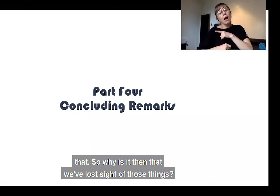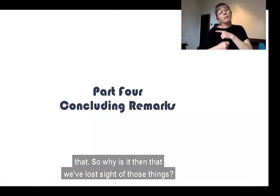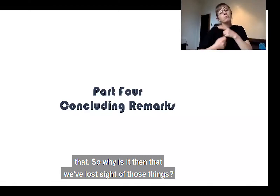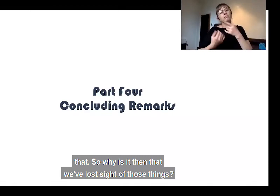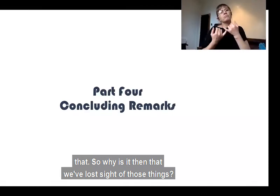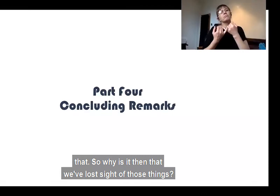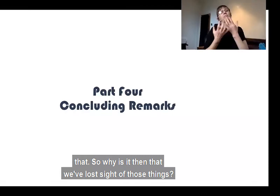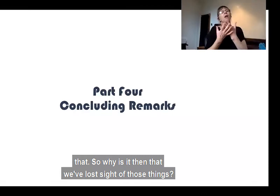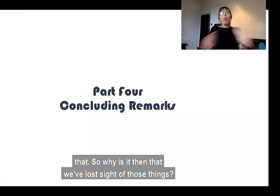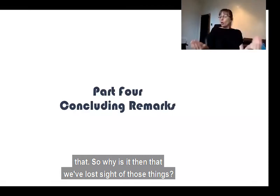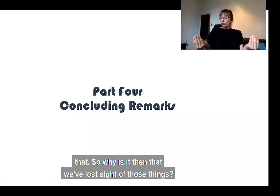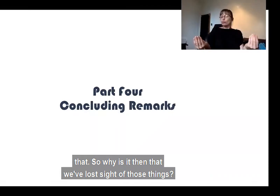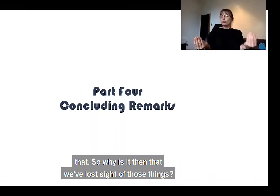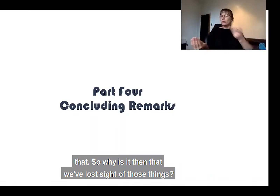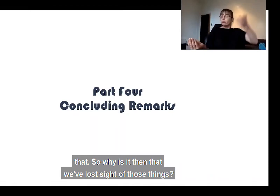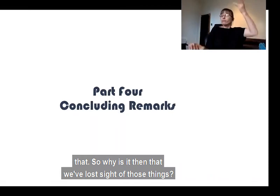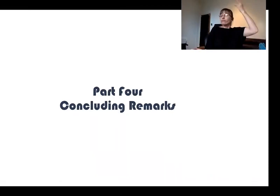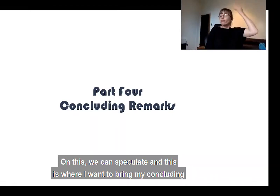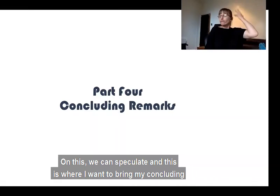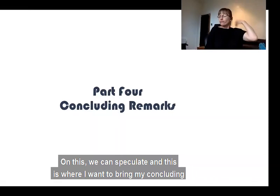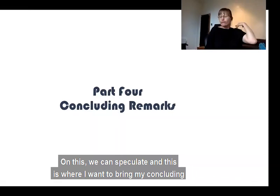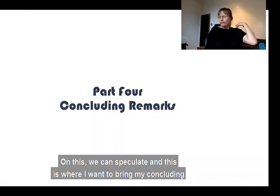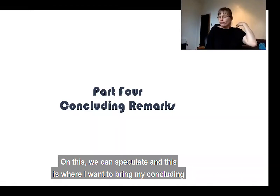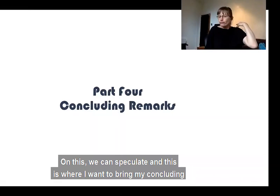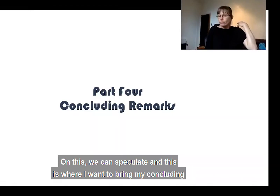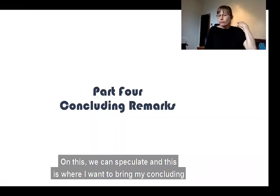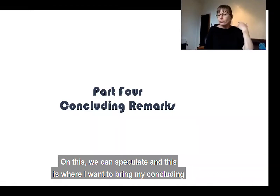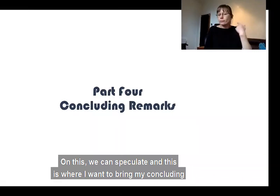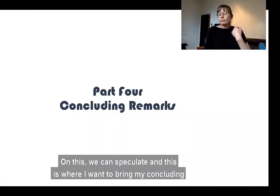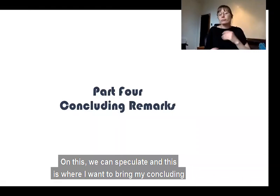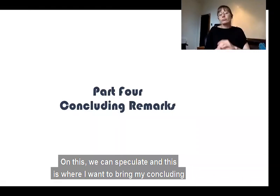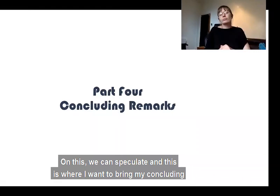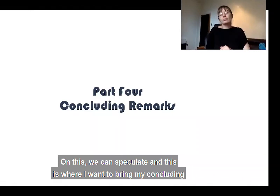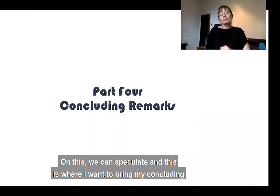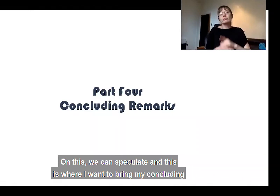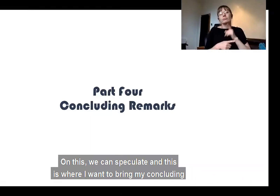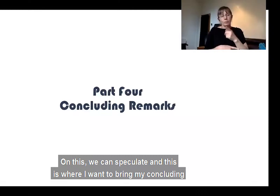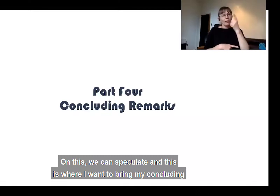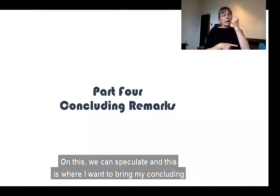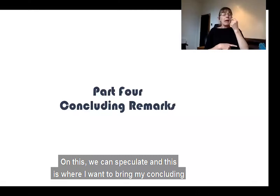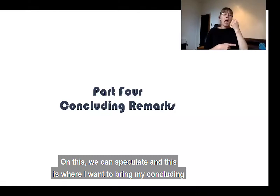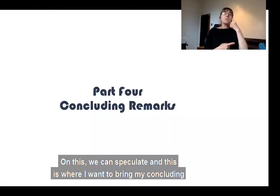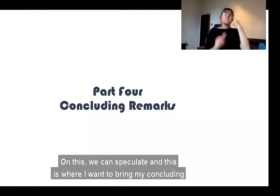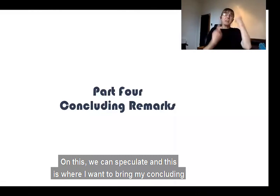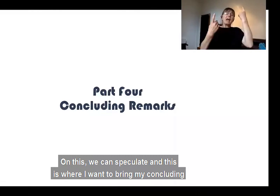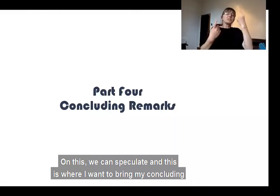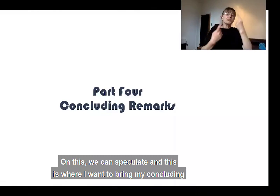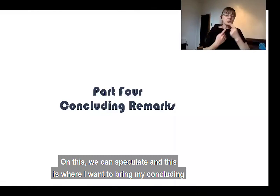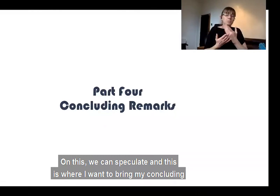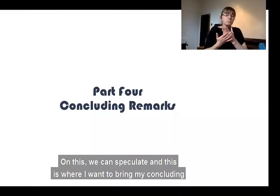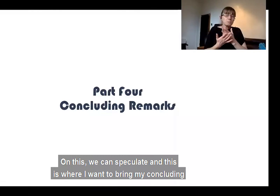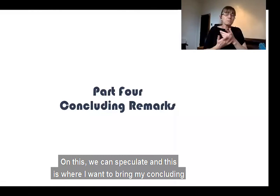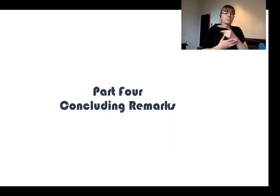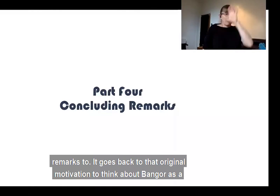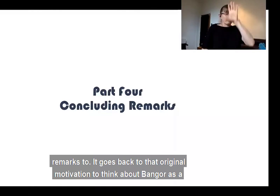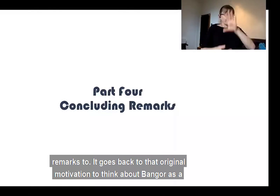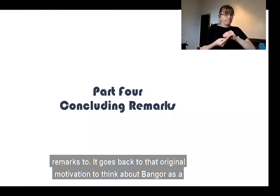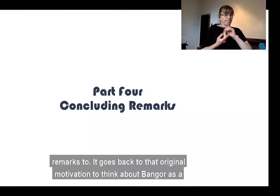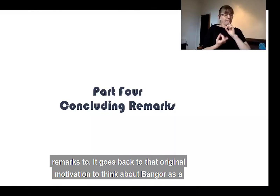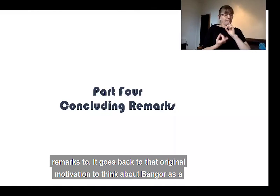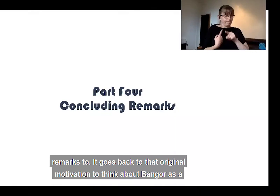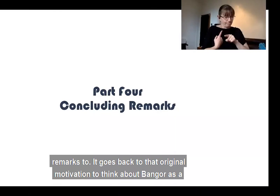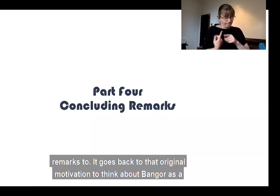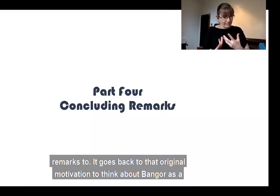lost sight of those things? On this, we can speculate, and this is where I want to bring my concluding remarks to.